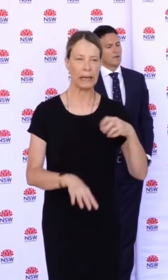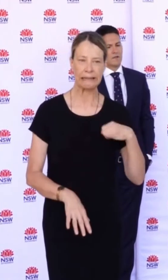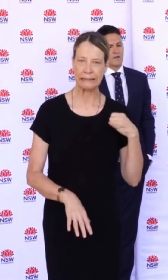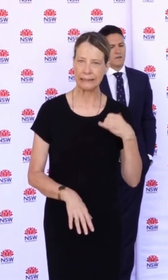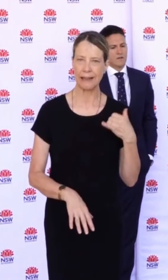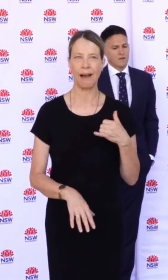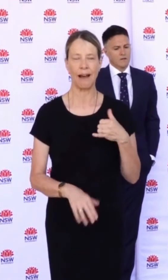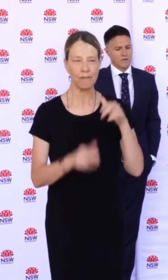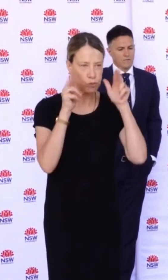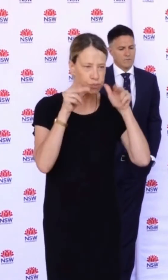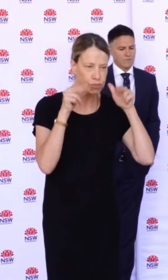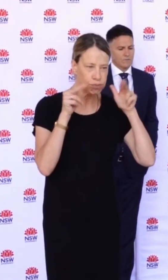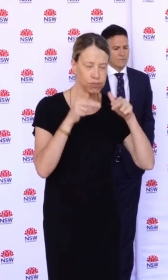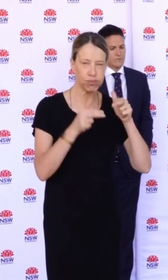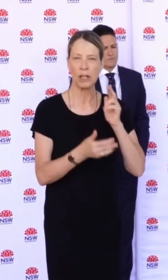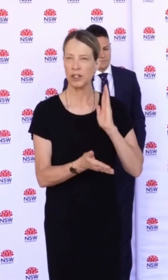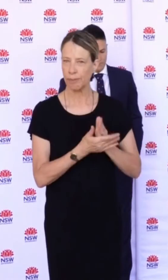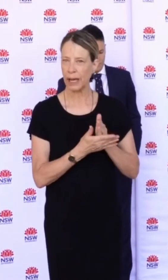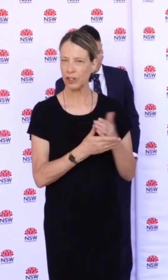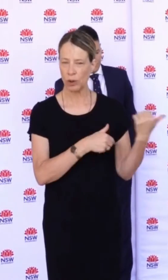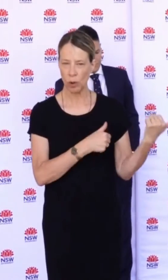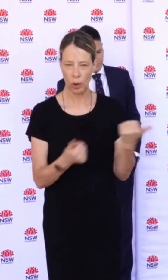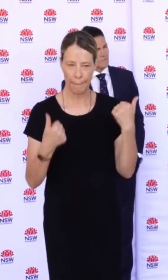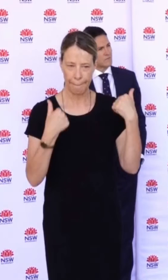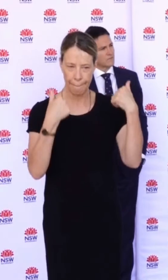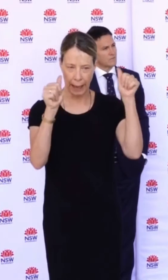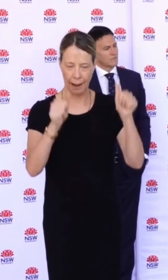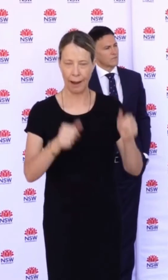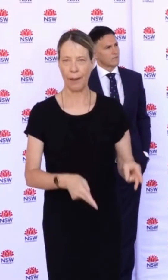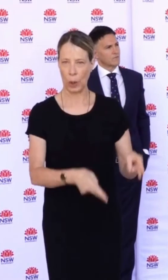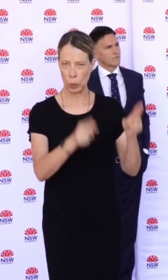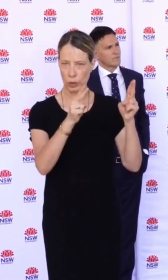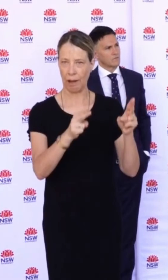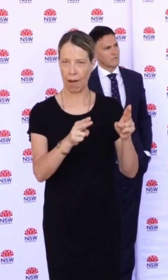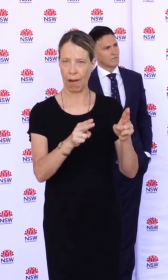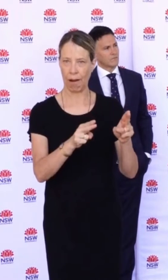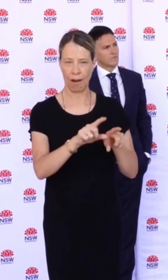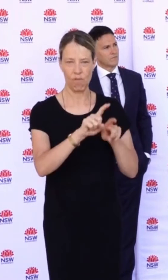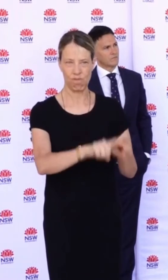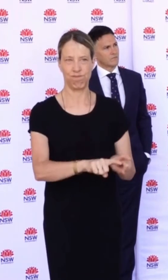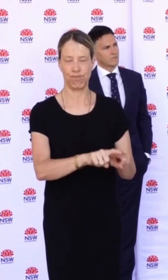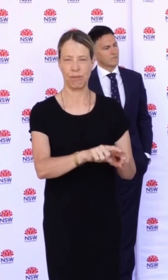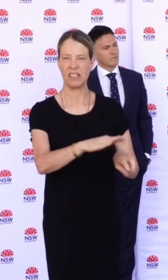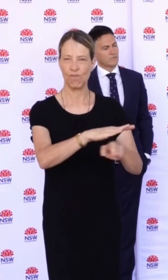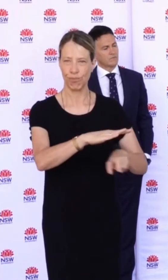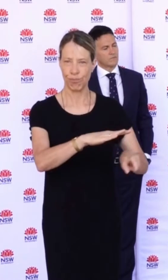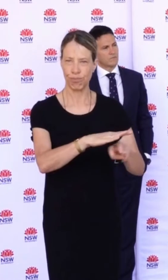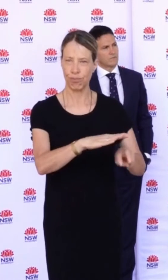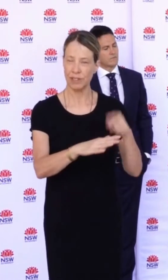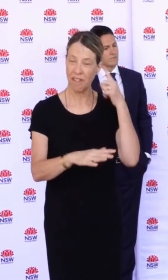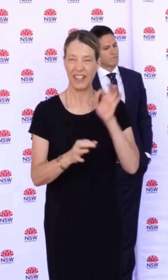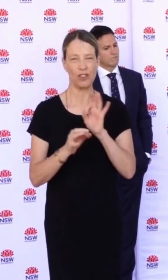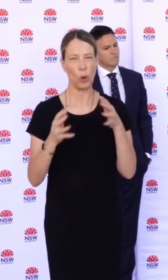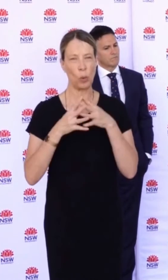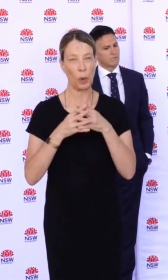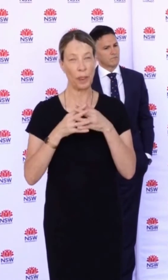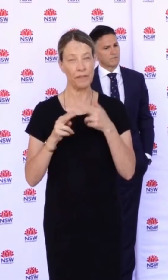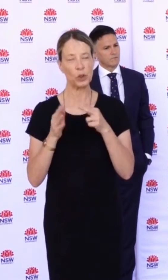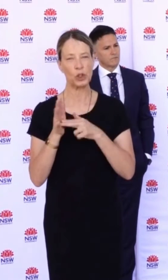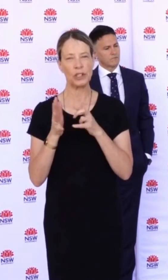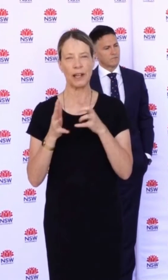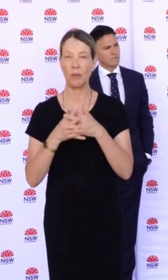making sure our hotel quarantine system works. So for us, there is no benefit in considering such a proposition, but for Queensland,